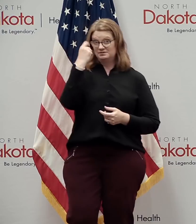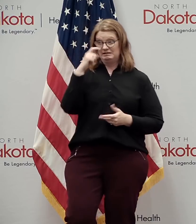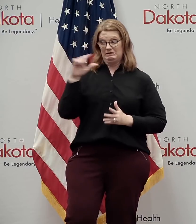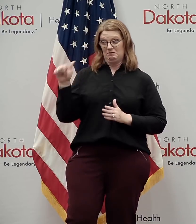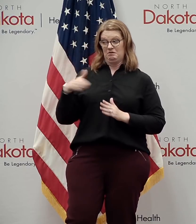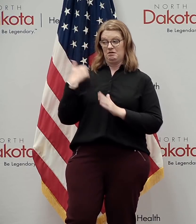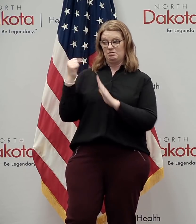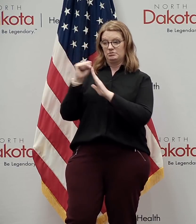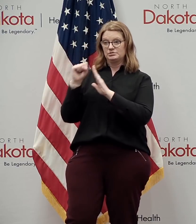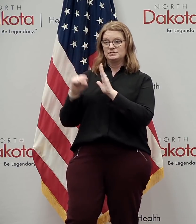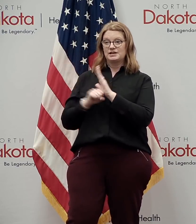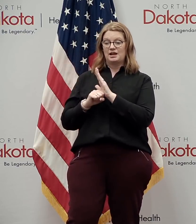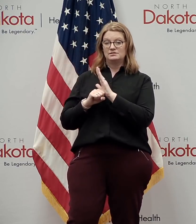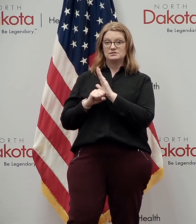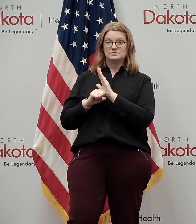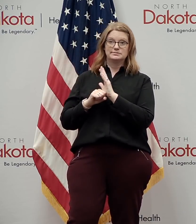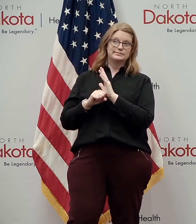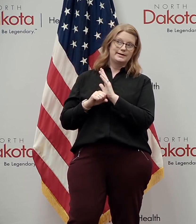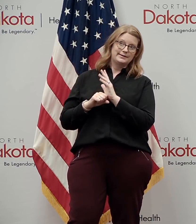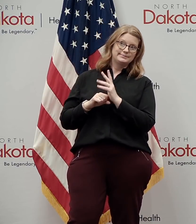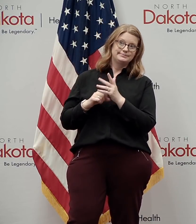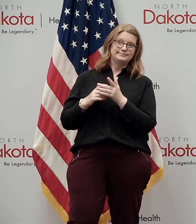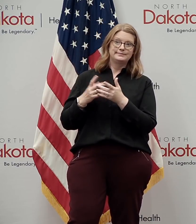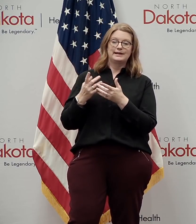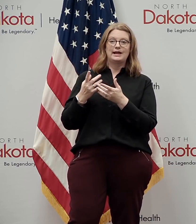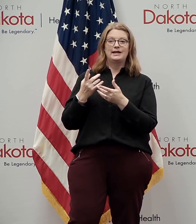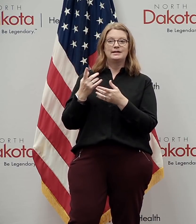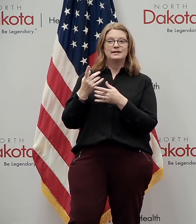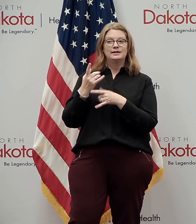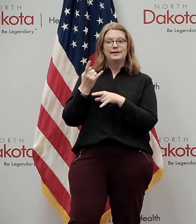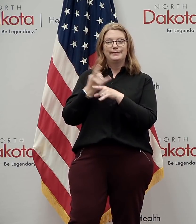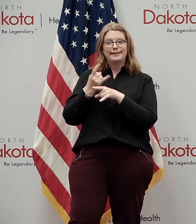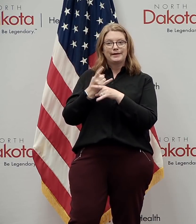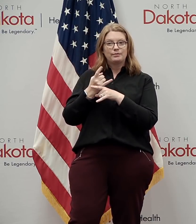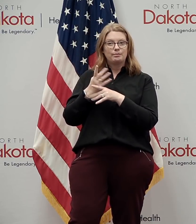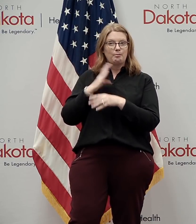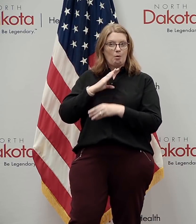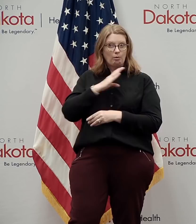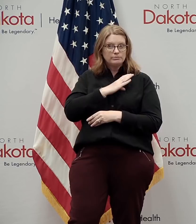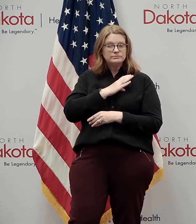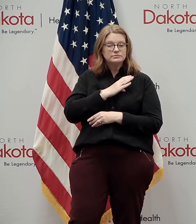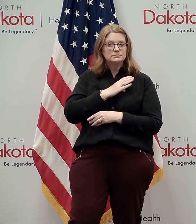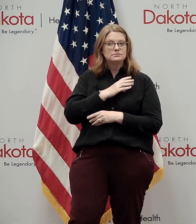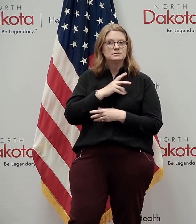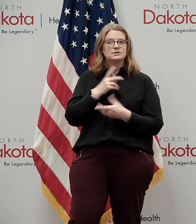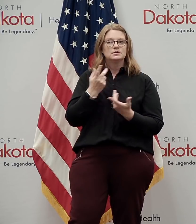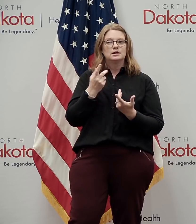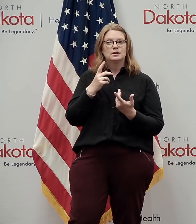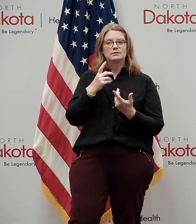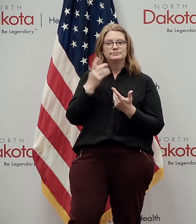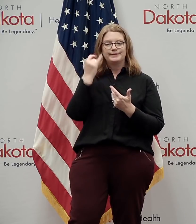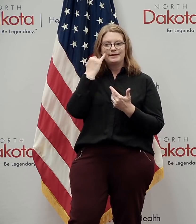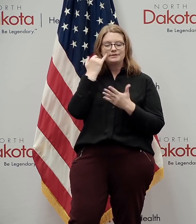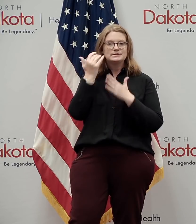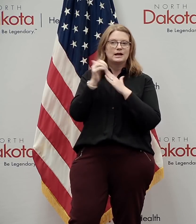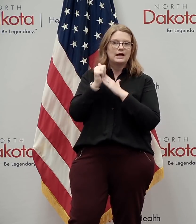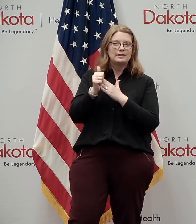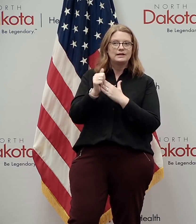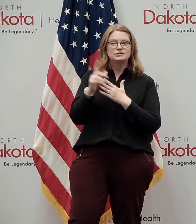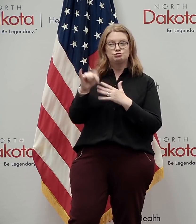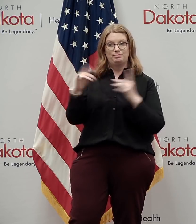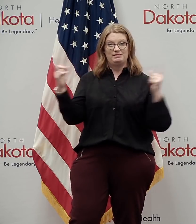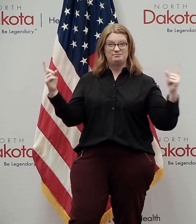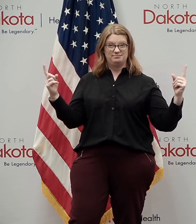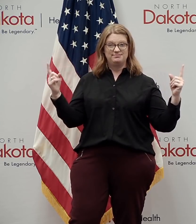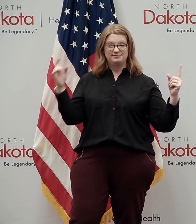where through, let's say, the liquor control boards, if you see a guideline that says, hey, you should be practicing